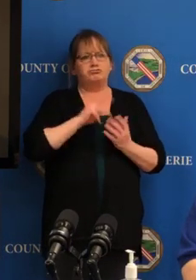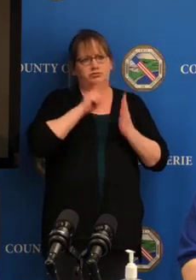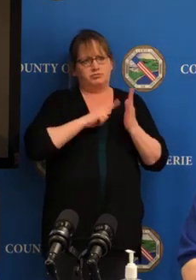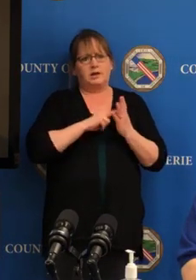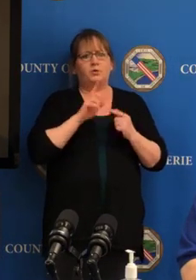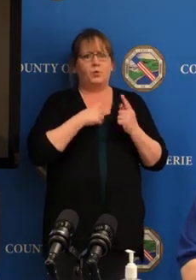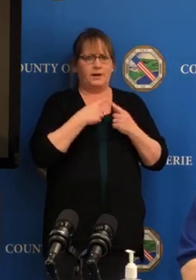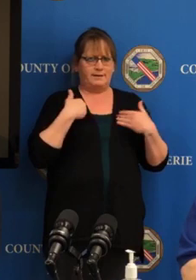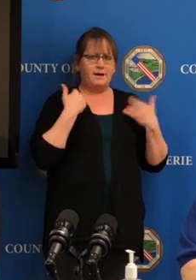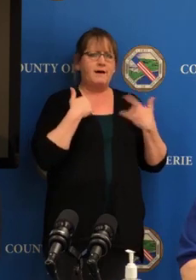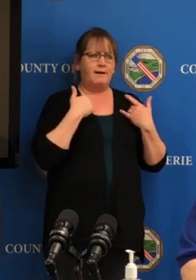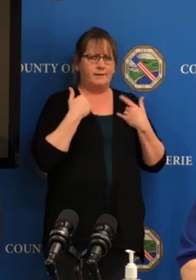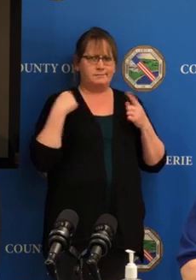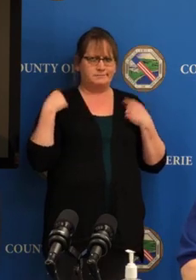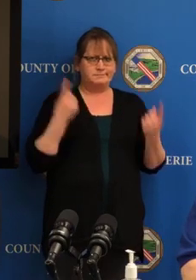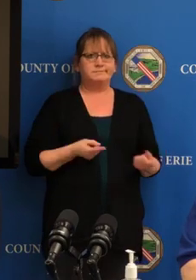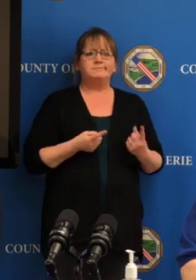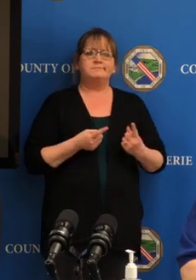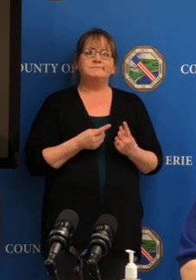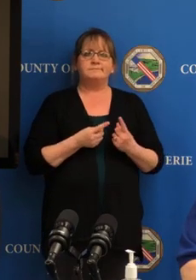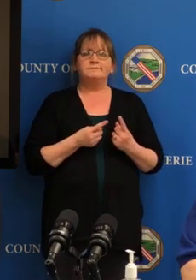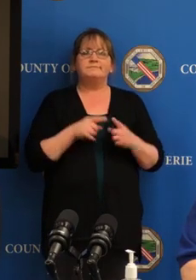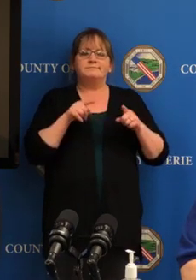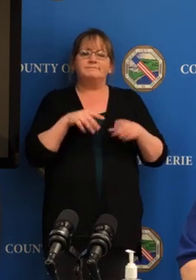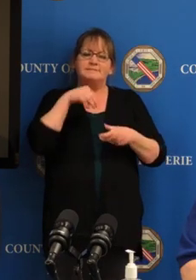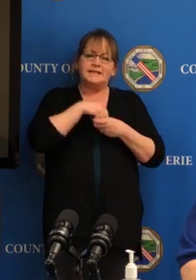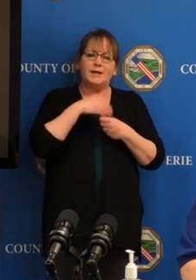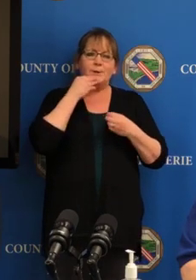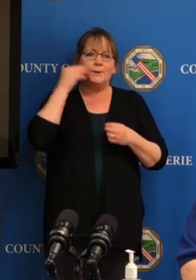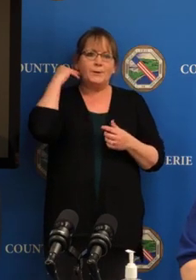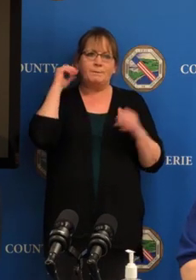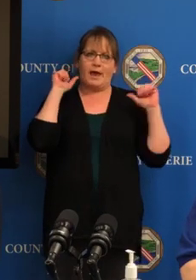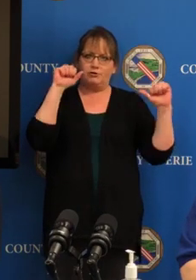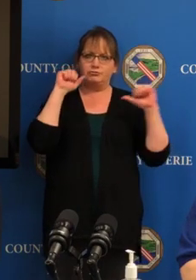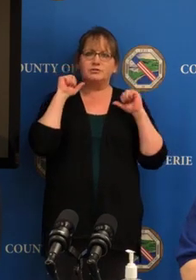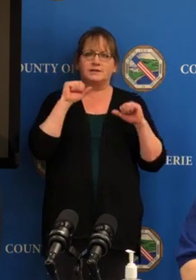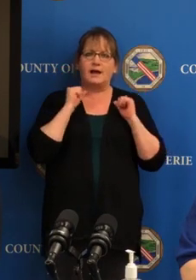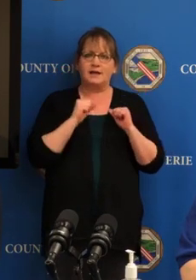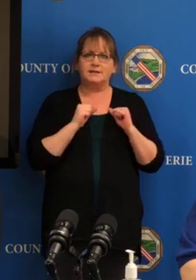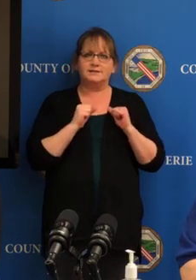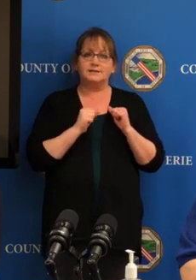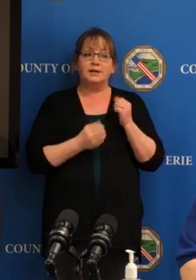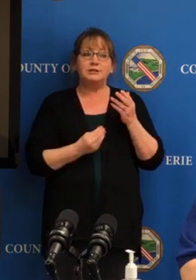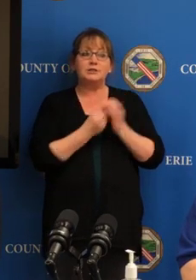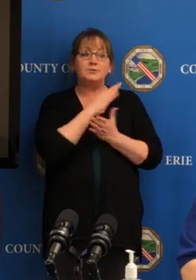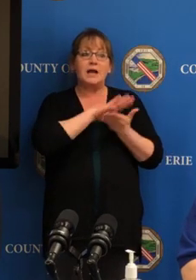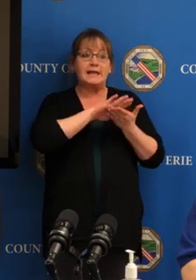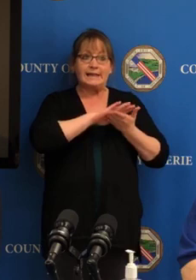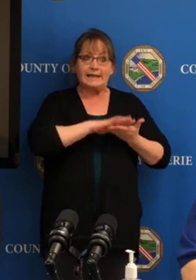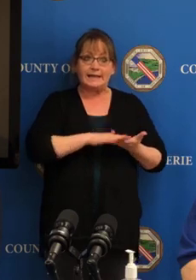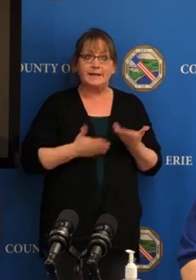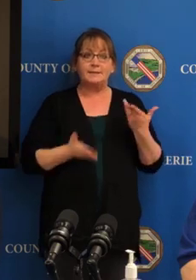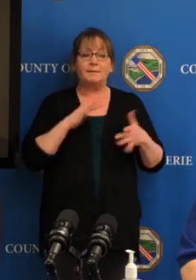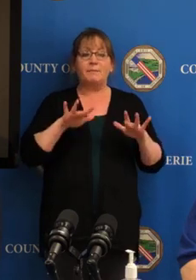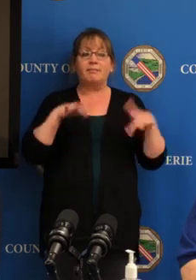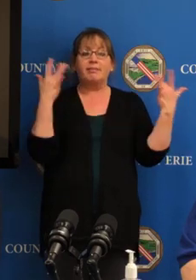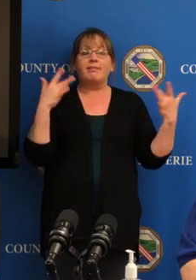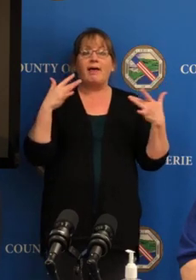younger. Reading is good. In-home exercise, spring cleaning, maybe some light yard